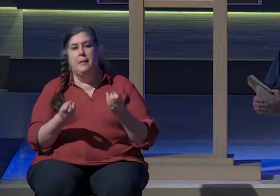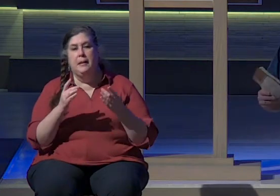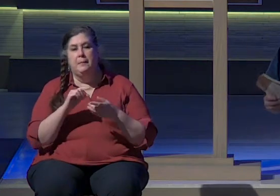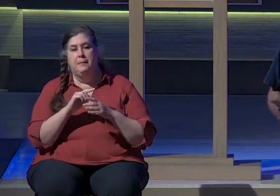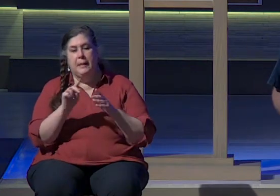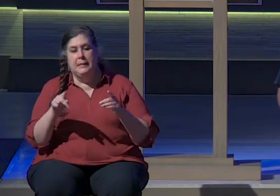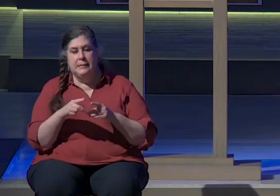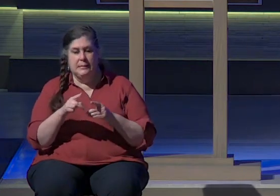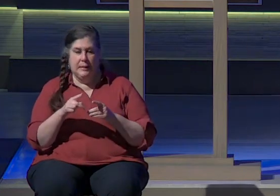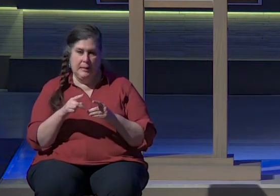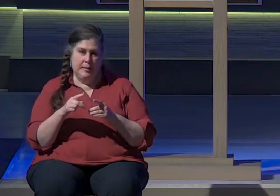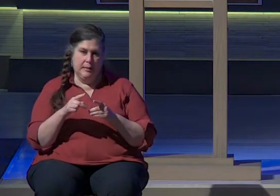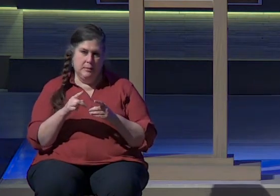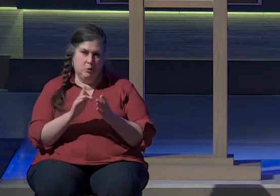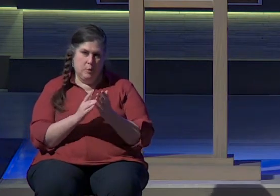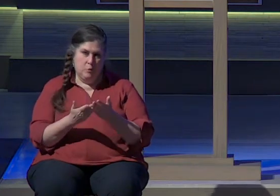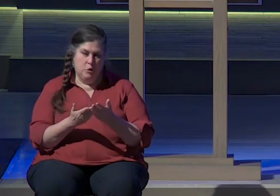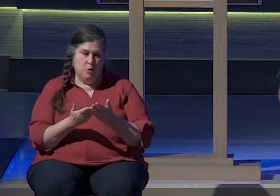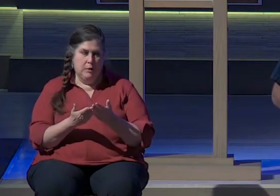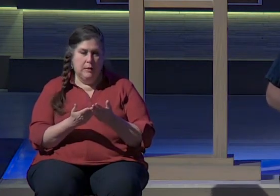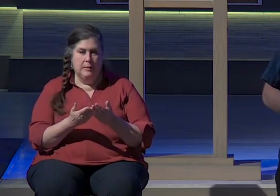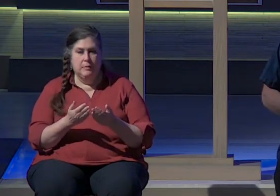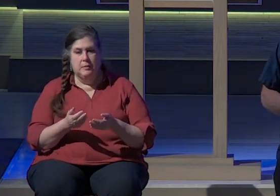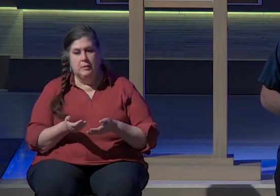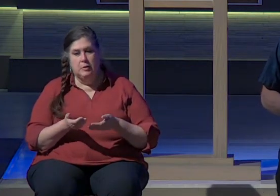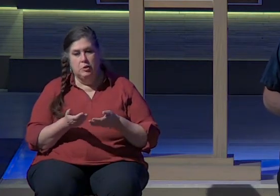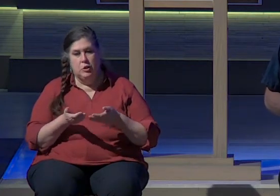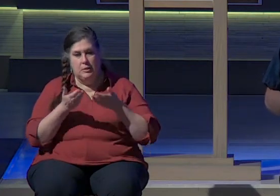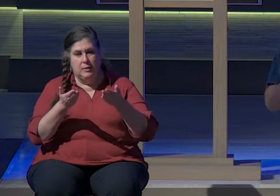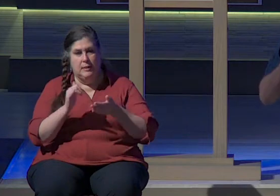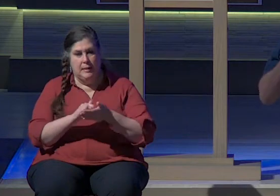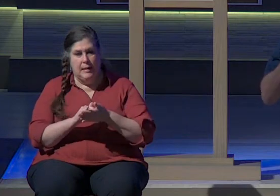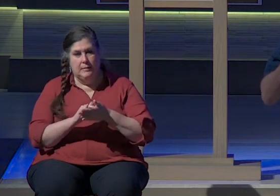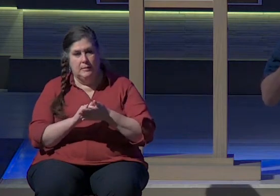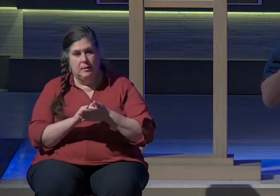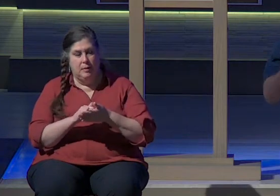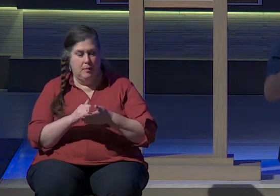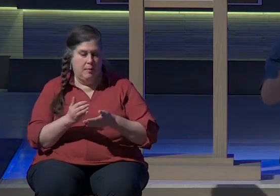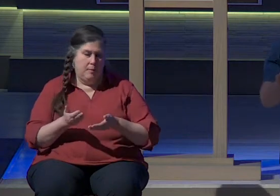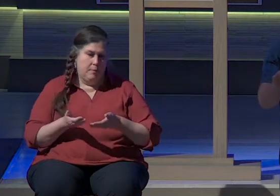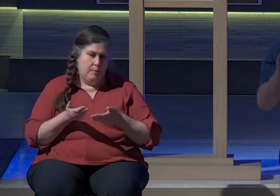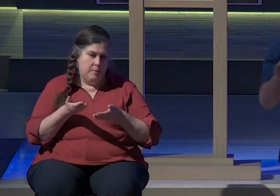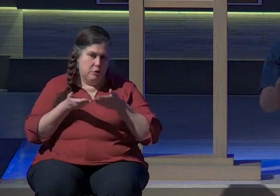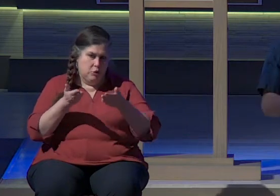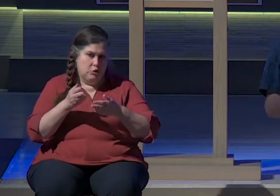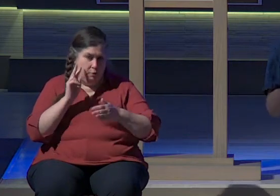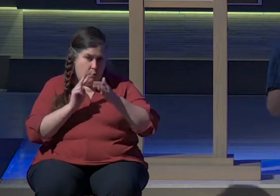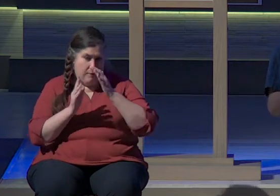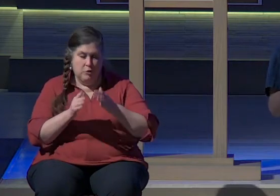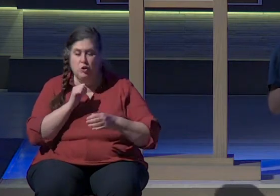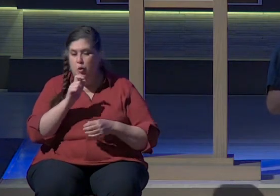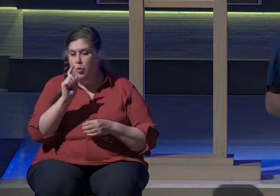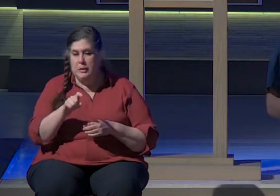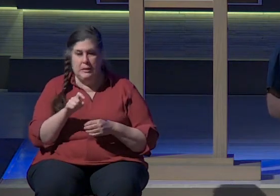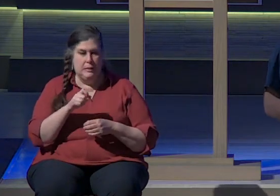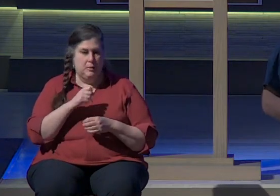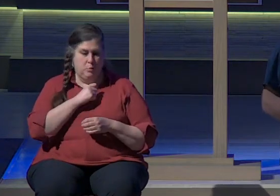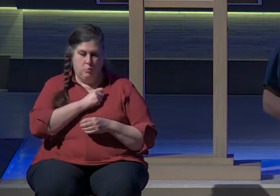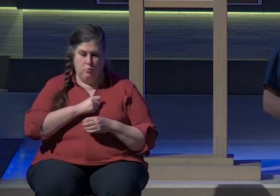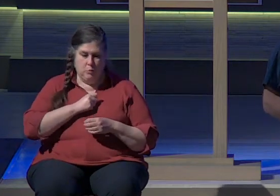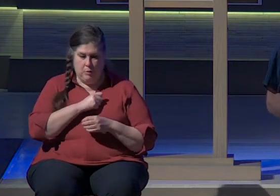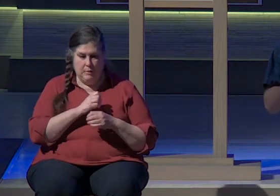Scripture, the preponderance of it suggests that that is the message of false prophets. You do not need to progress in